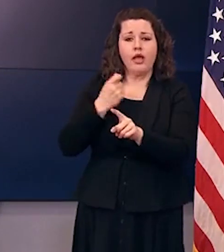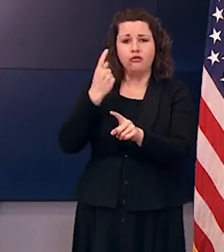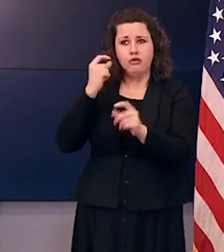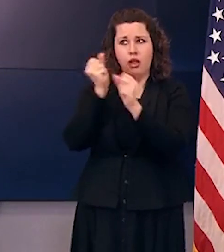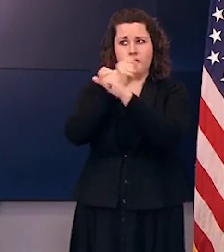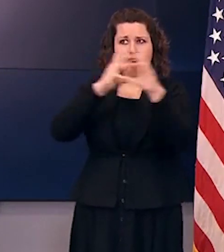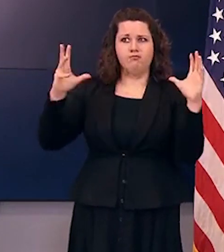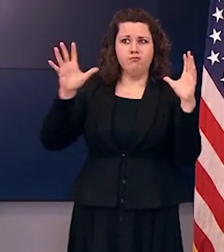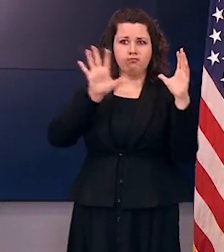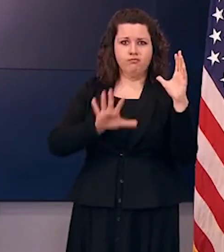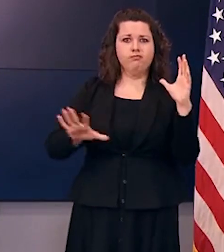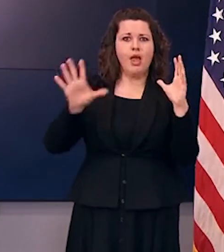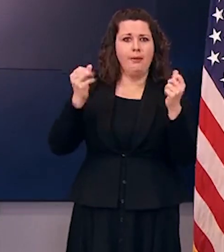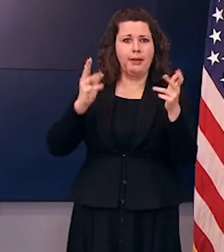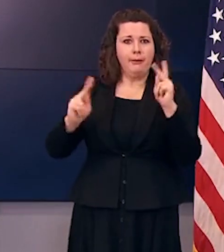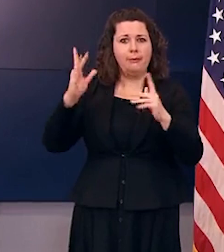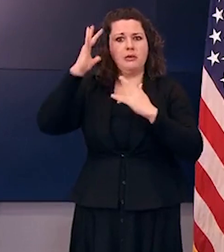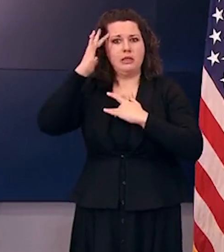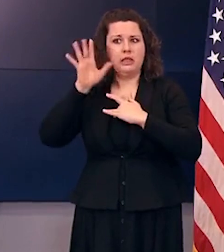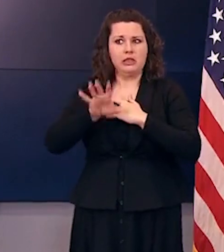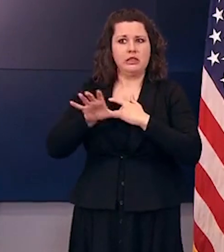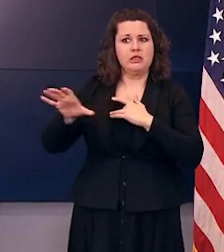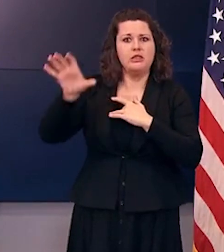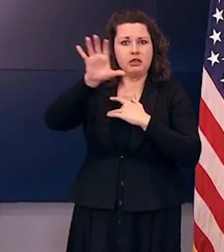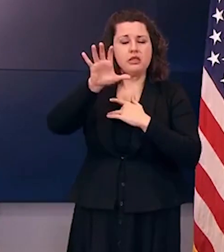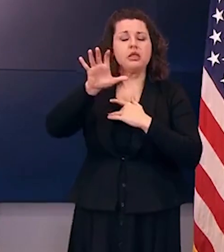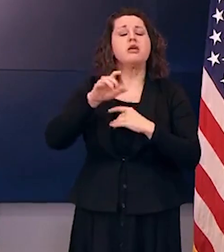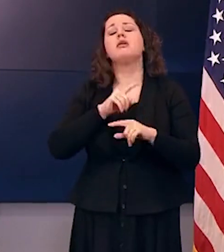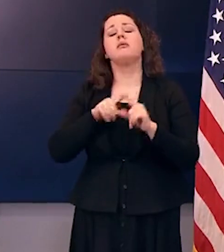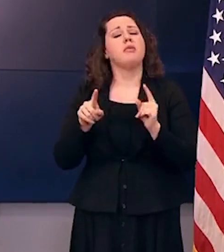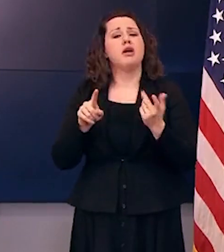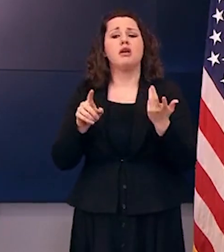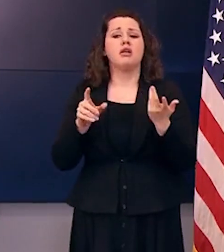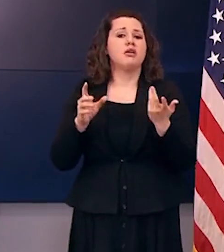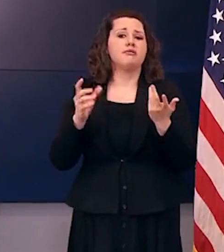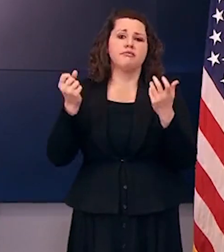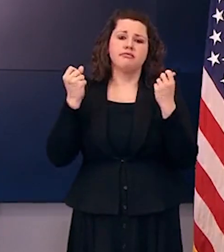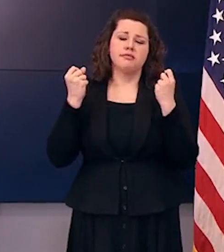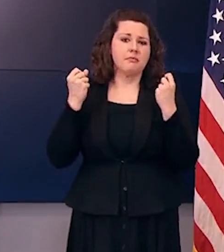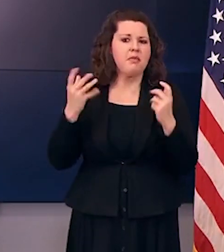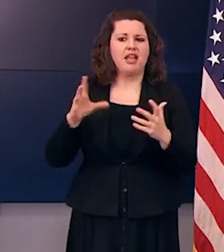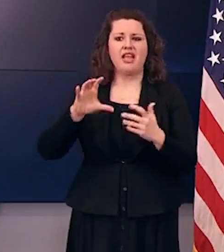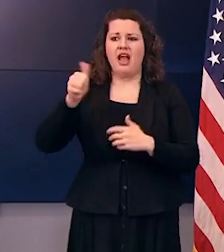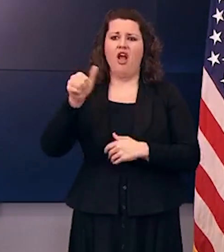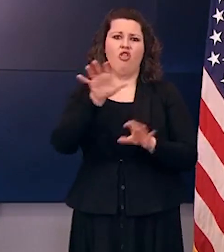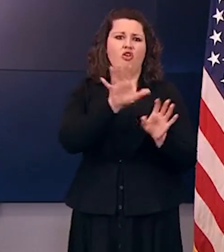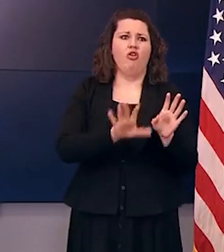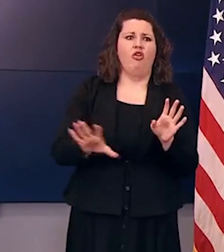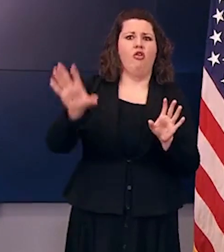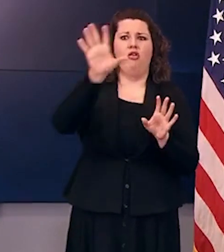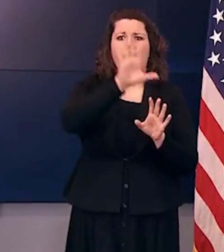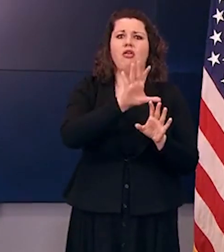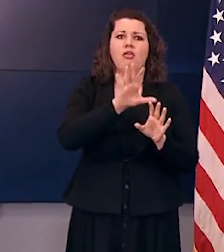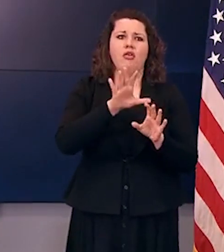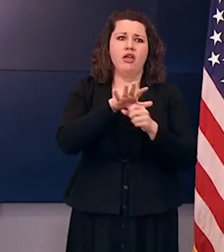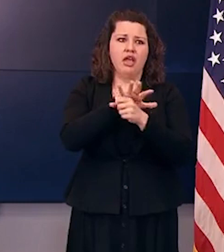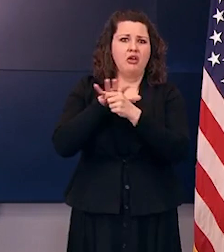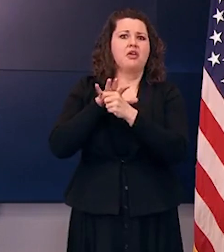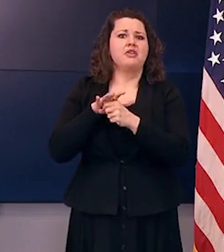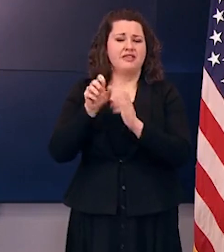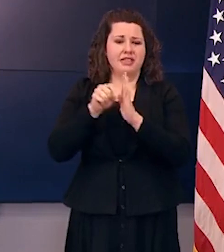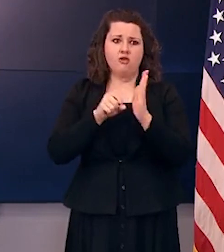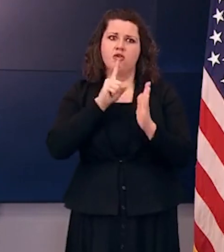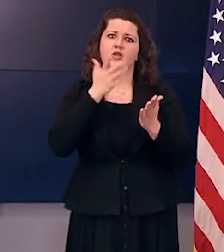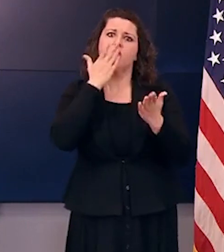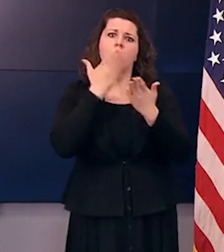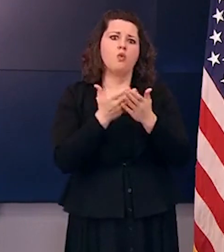scope is in areas where those are located, but there are a whole lot of other areas of the state that are doing really,